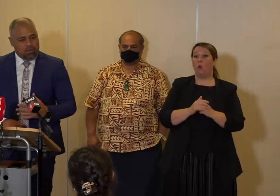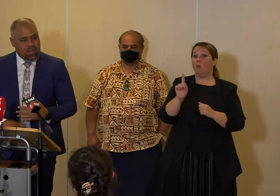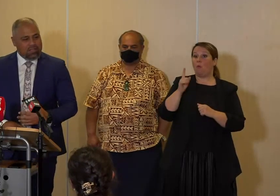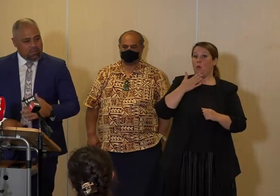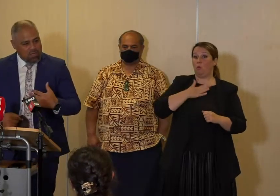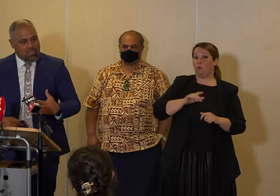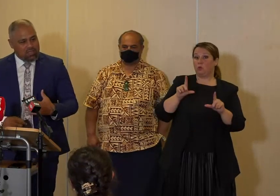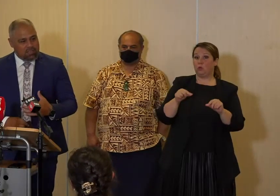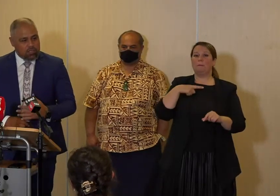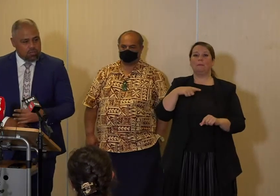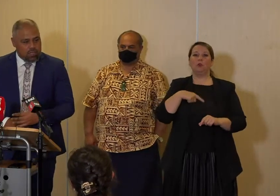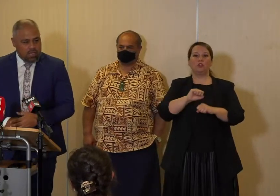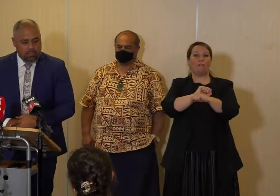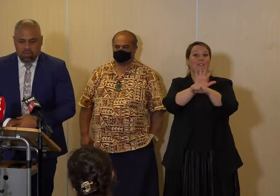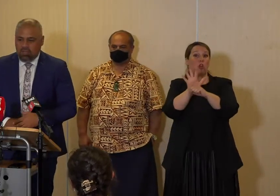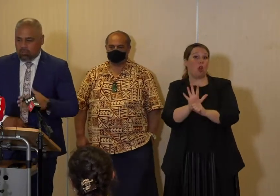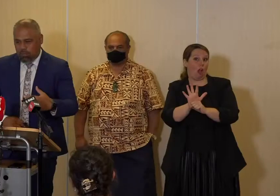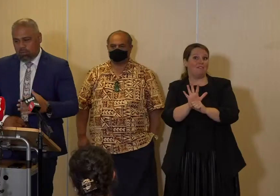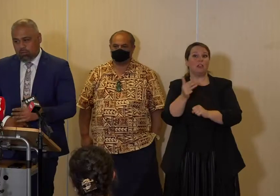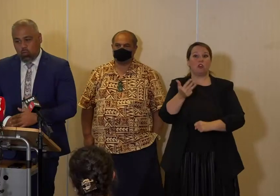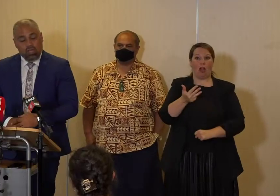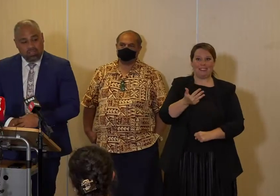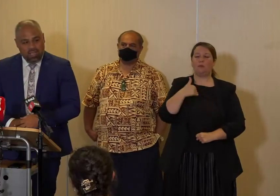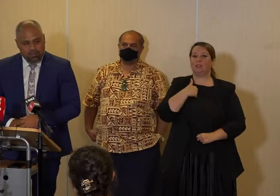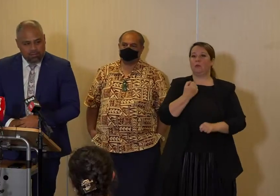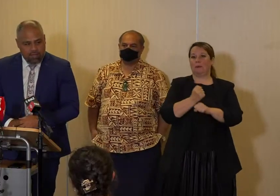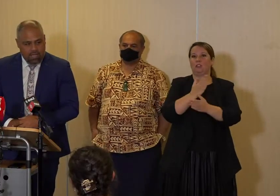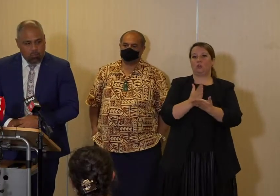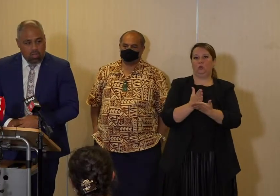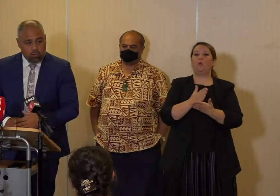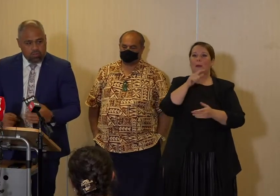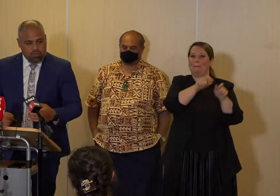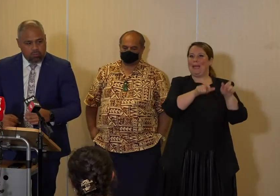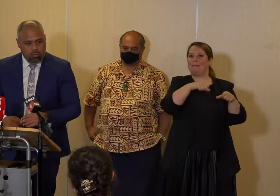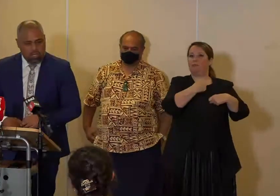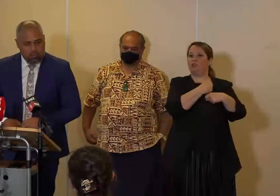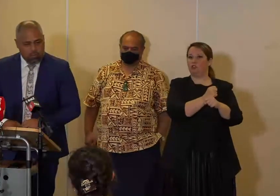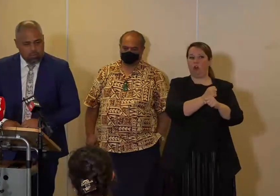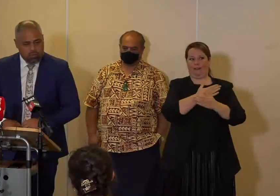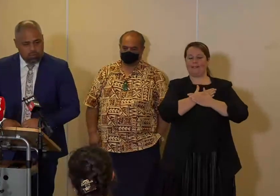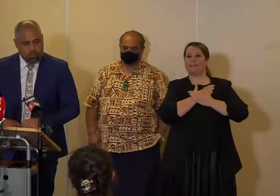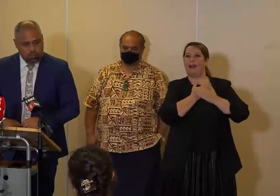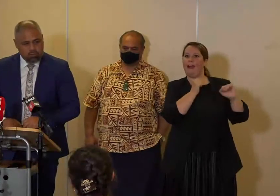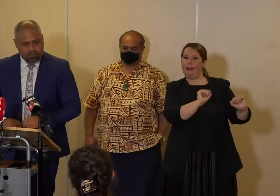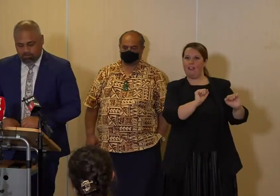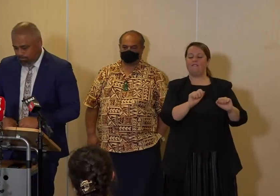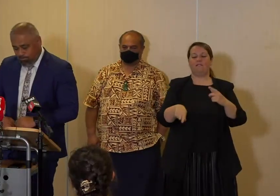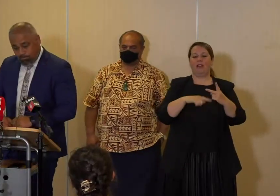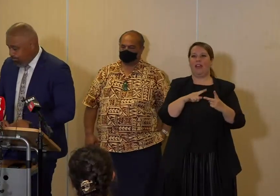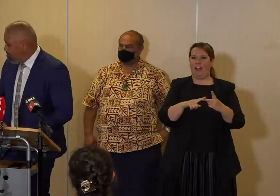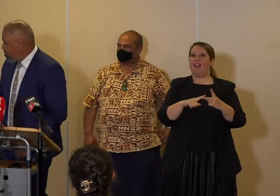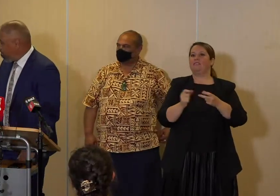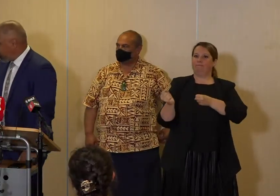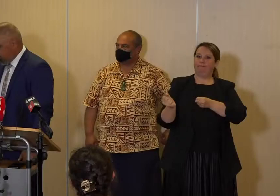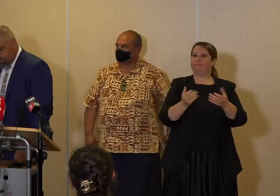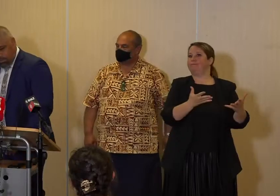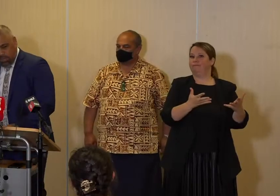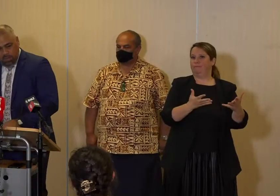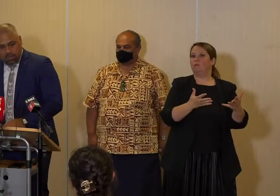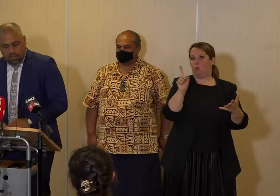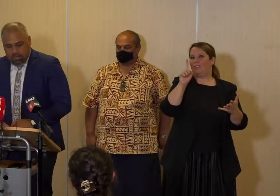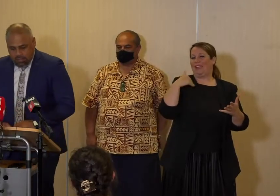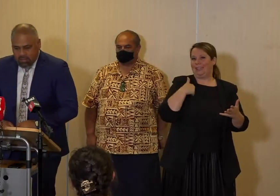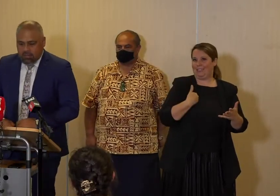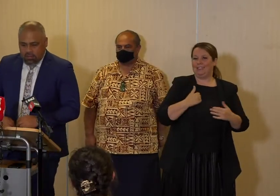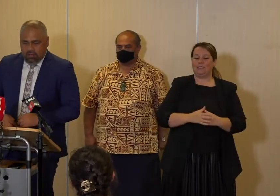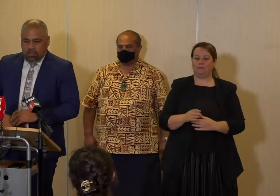of COVID-19, we can continue to keep the people of Tonga safe while also deploying our people to support. Minister, you might want to speak to the